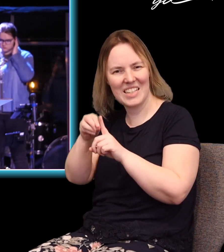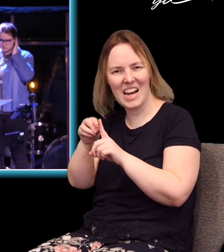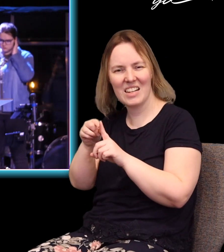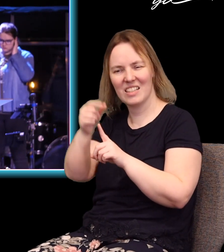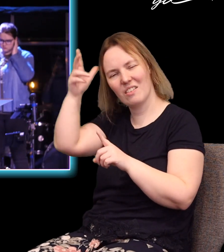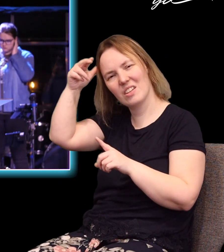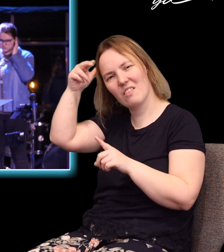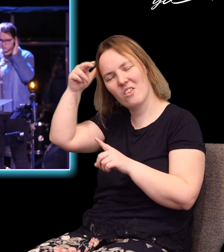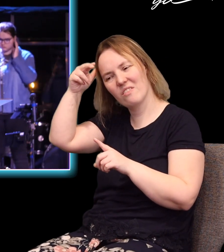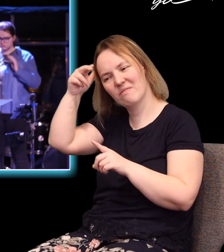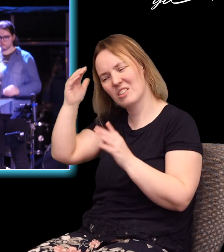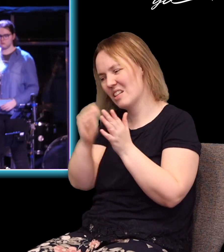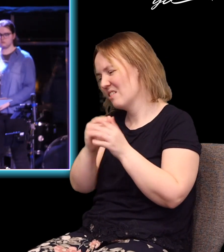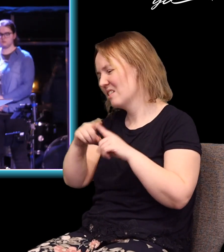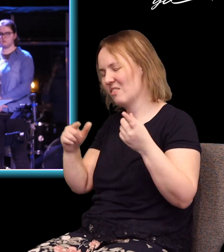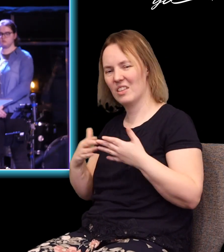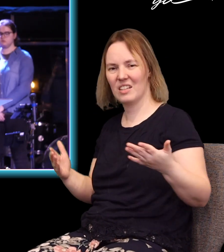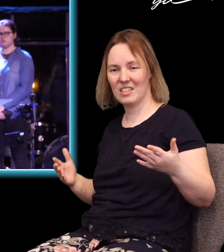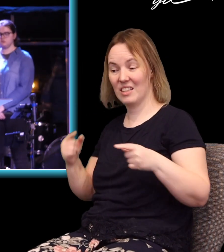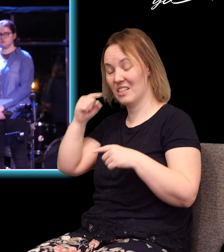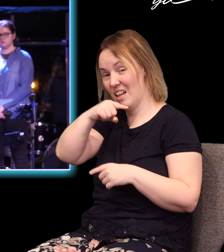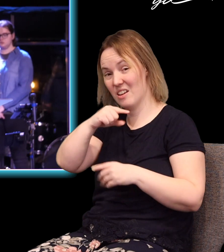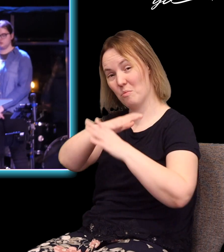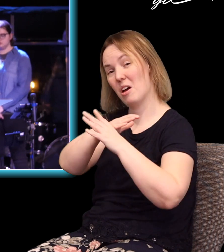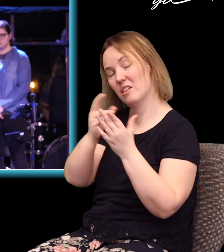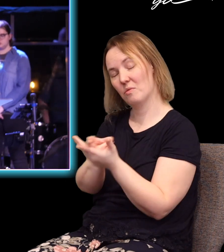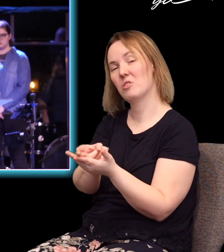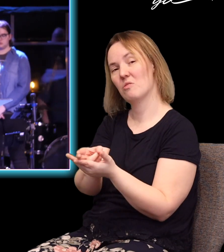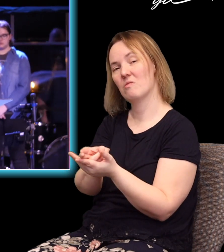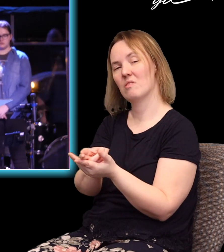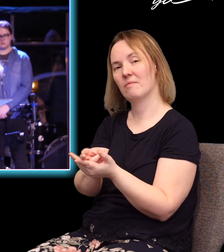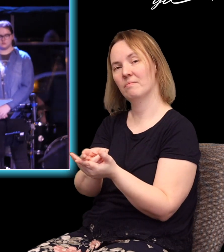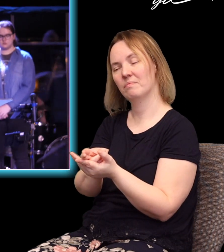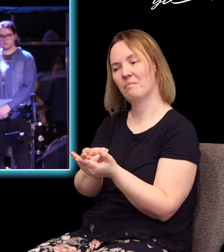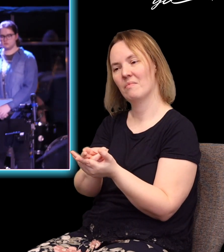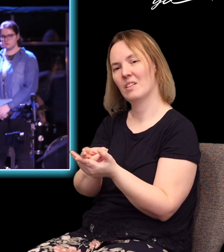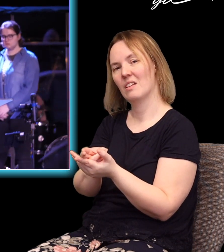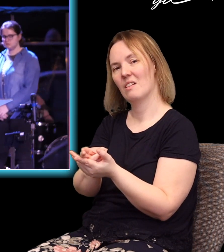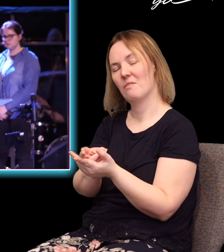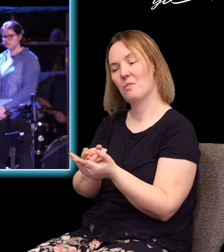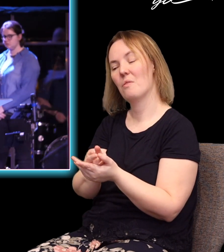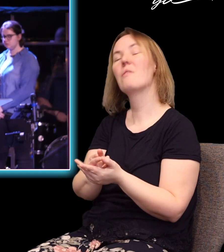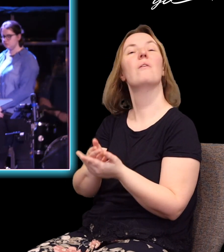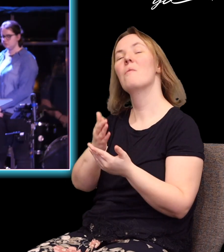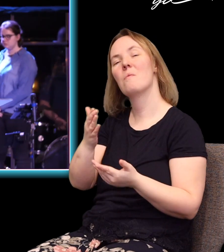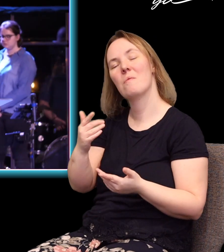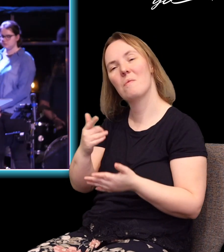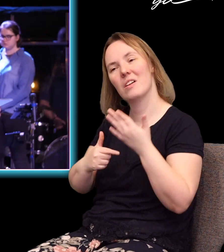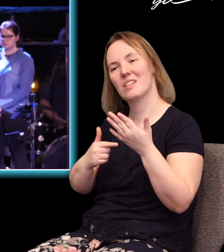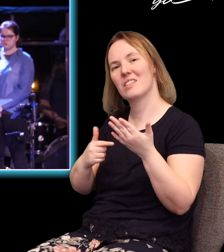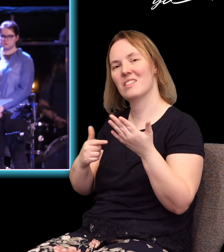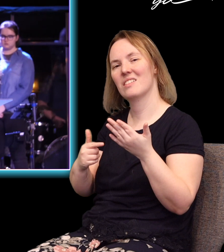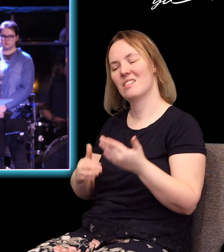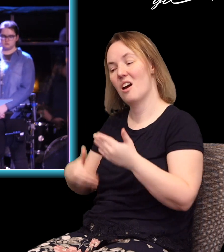And these lies will block us from the truth of what is our birthright